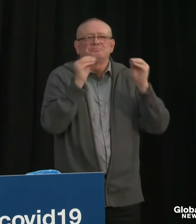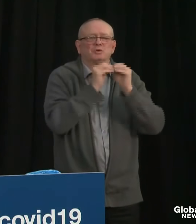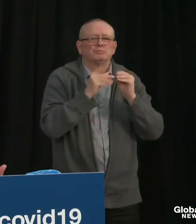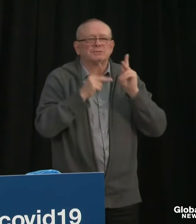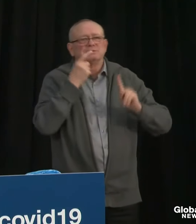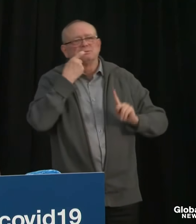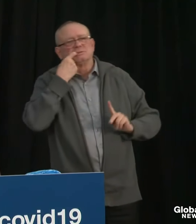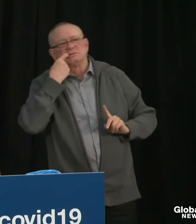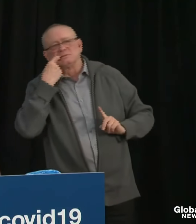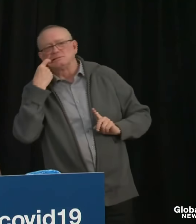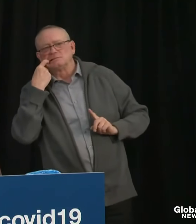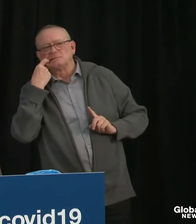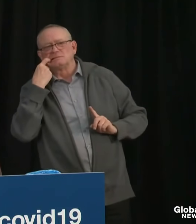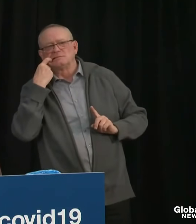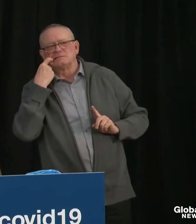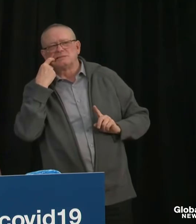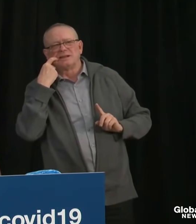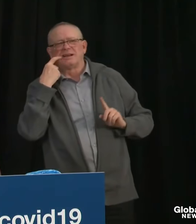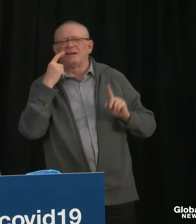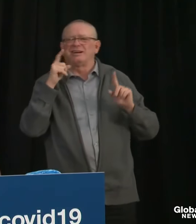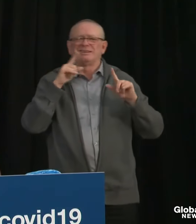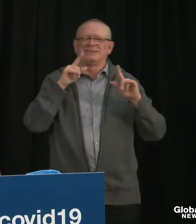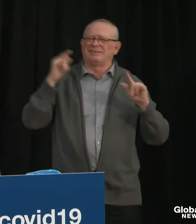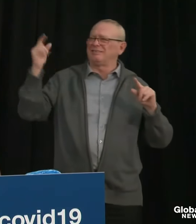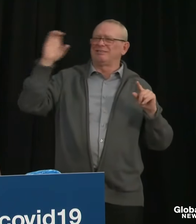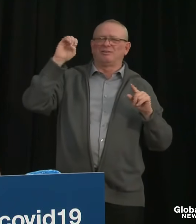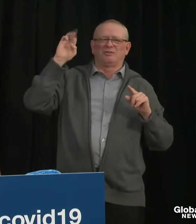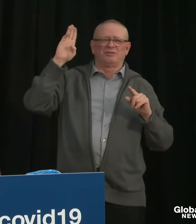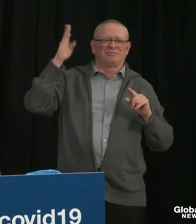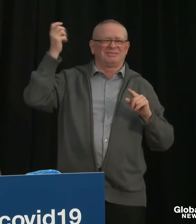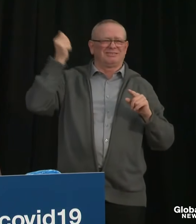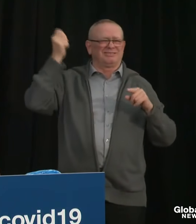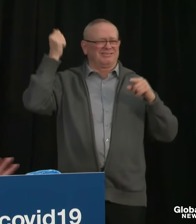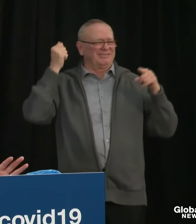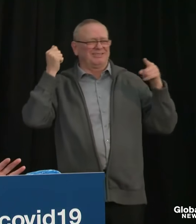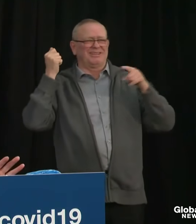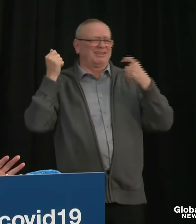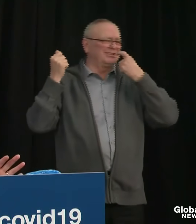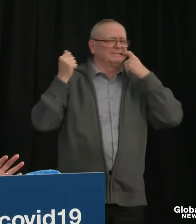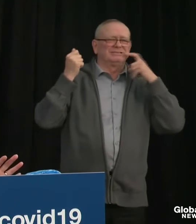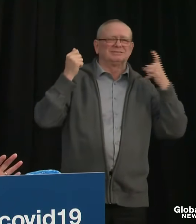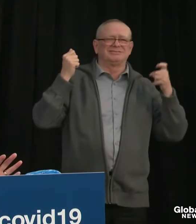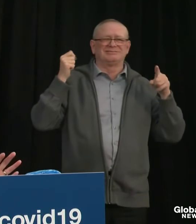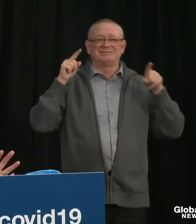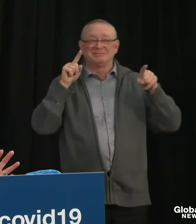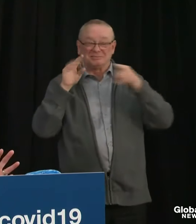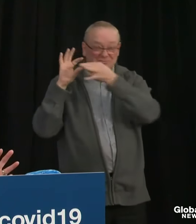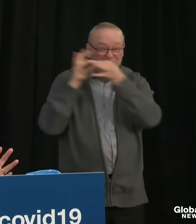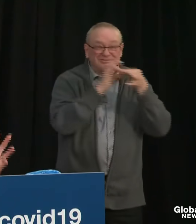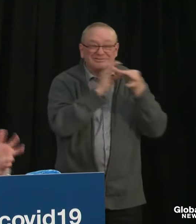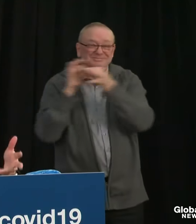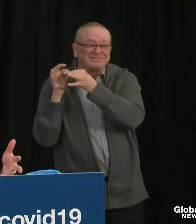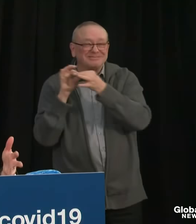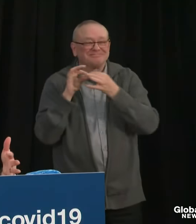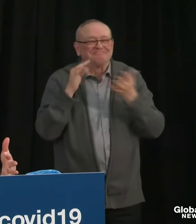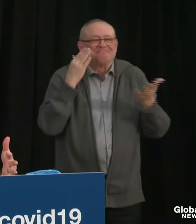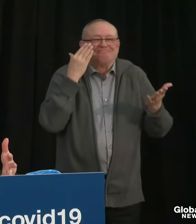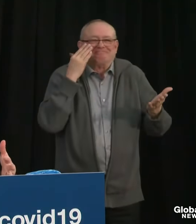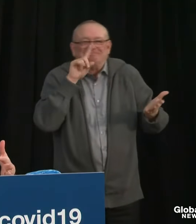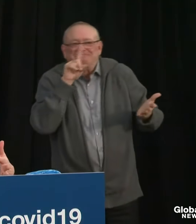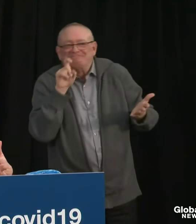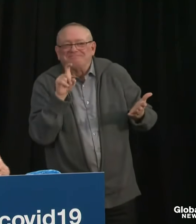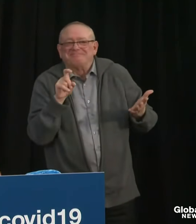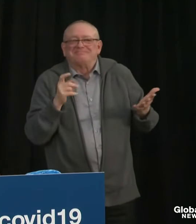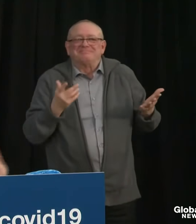of different kinds of income supports. But I think that it's really important to separate out the necessity of